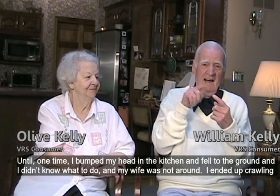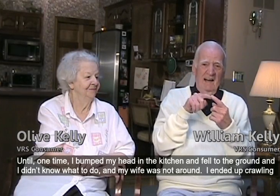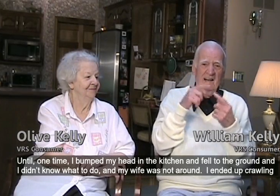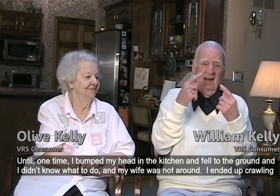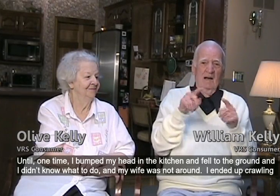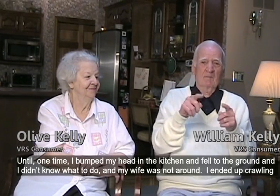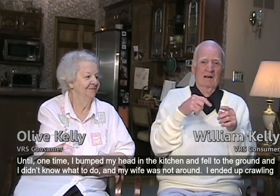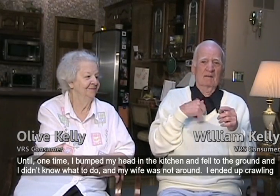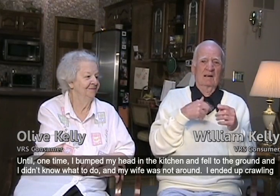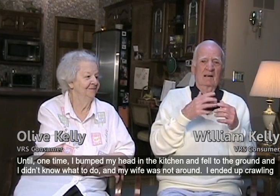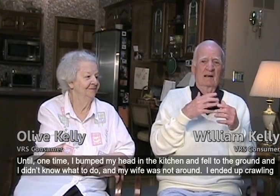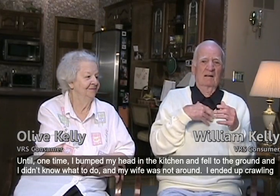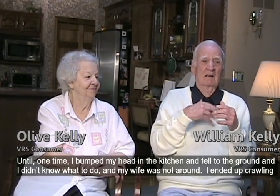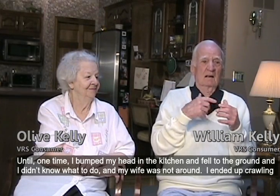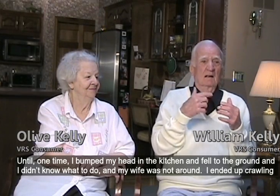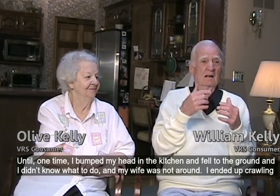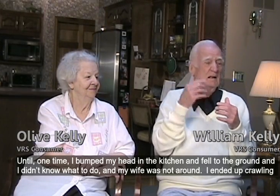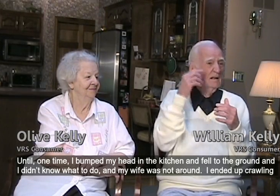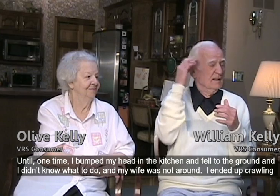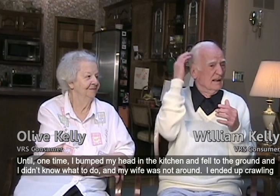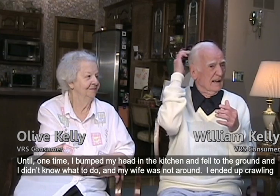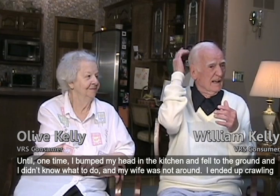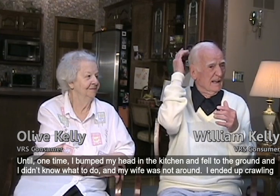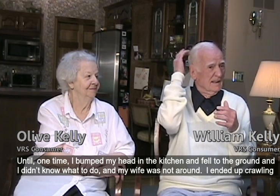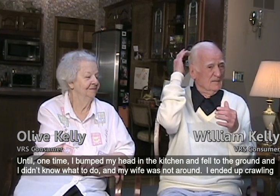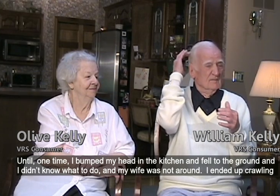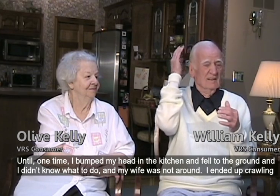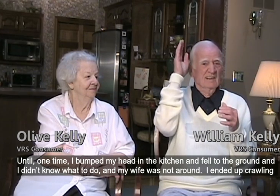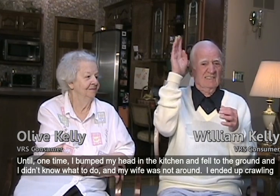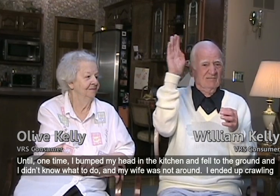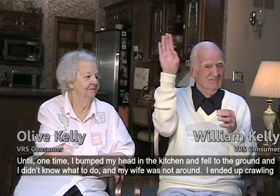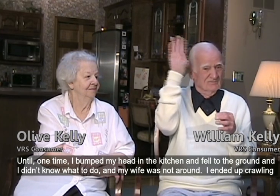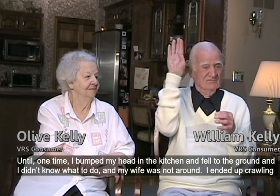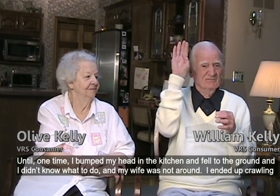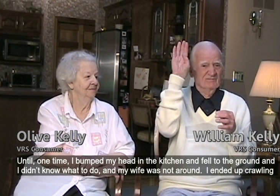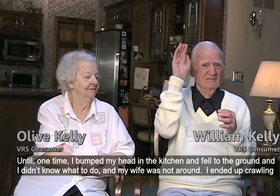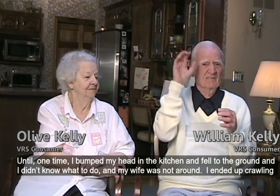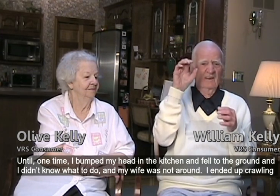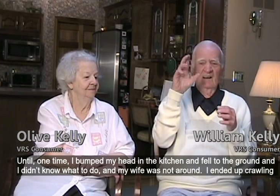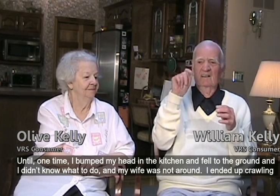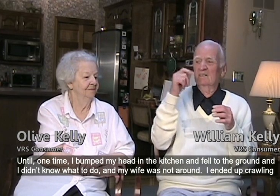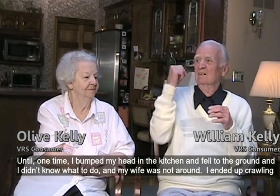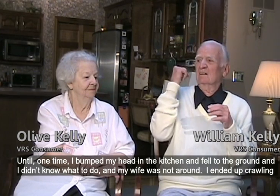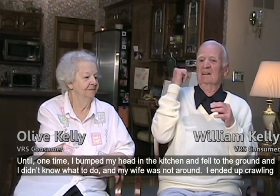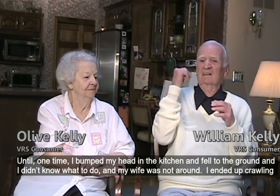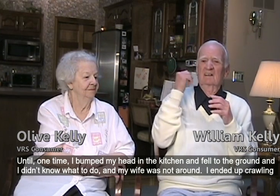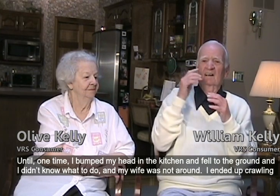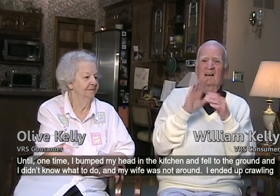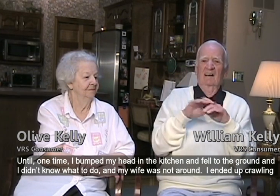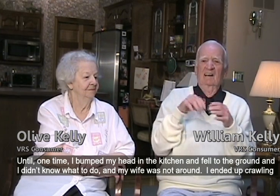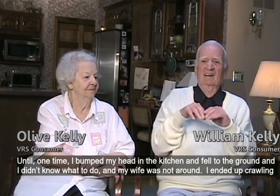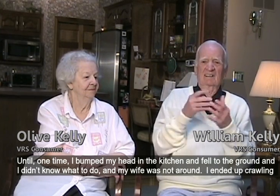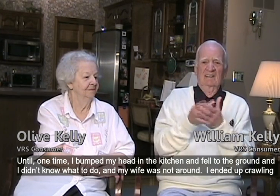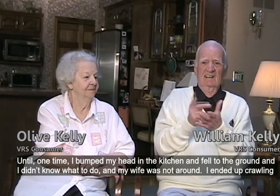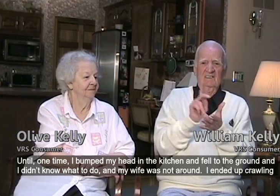Until one time, I bumped my head in the kitchen and fell